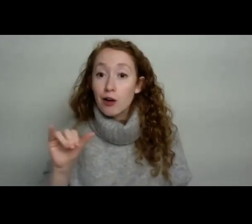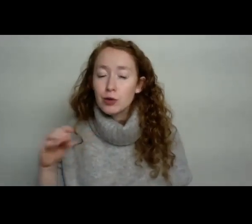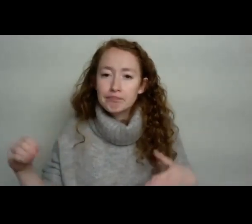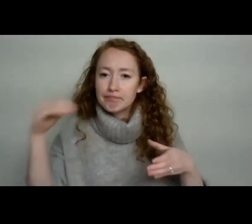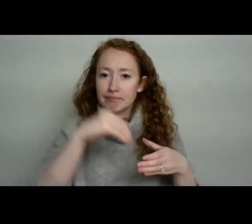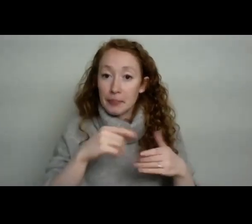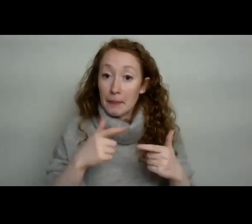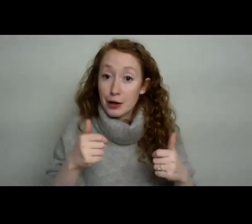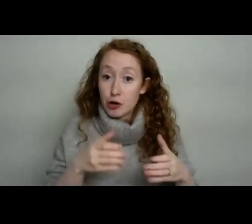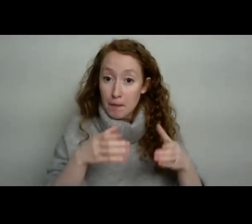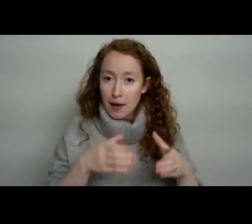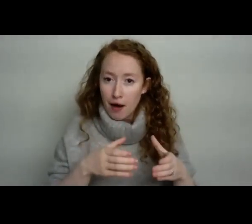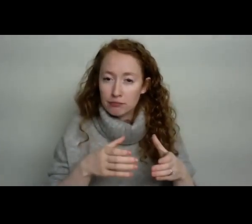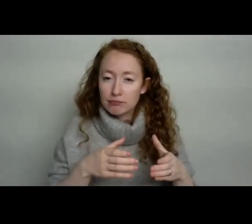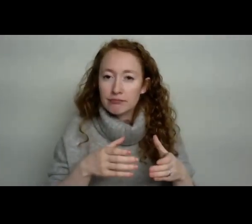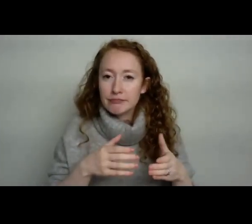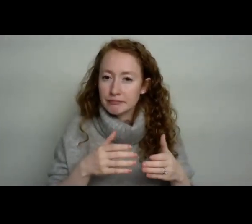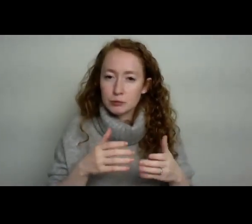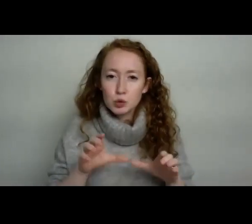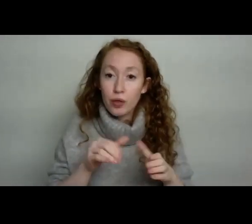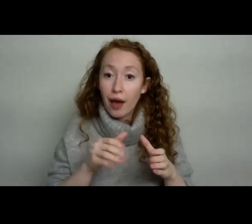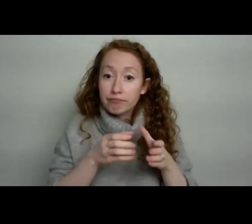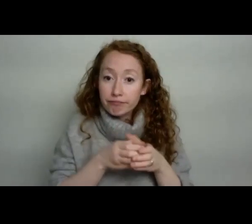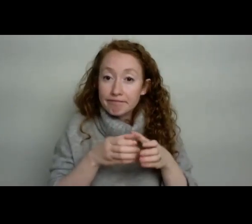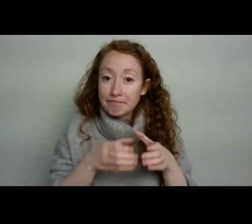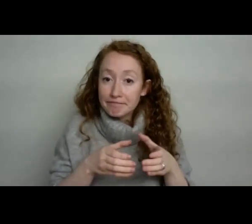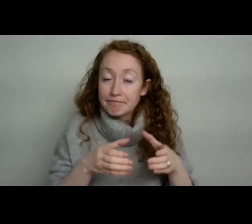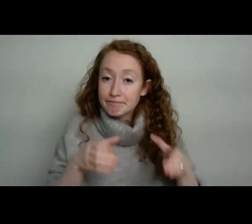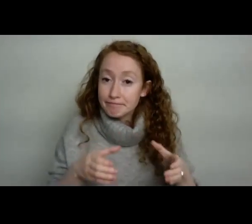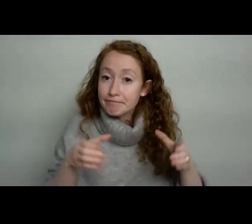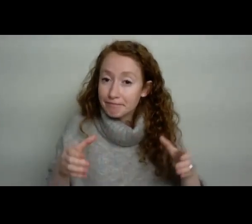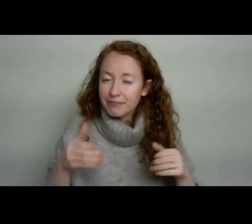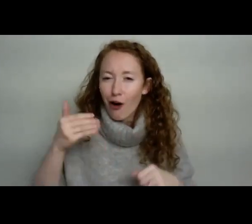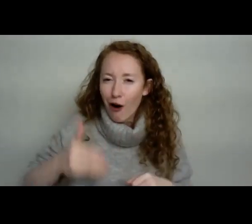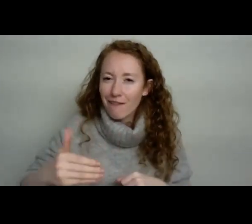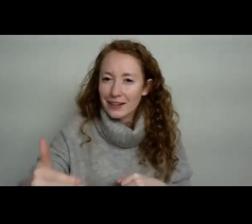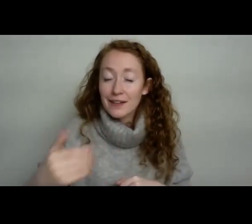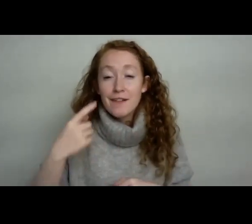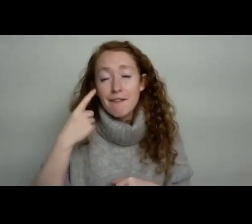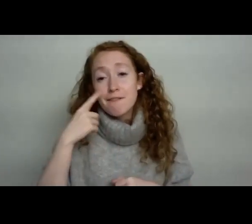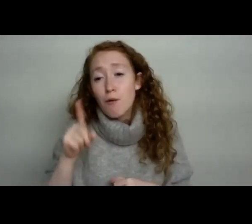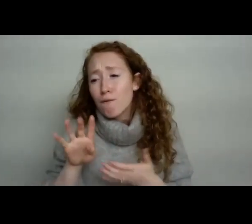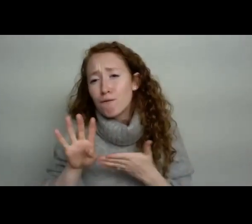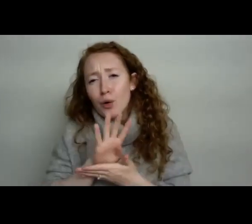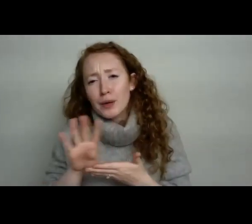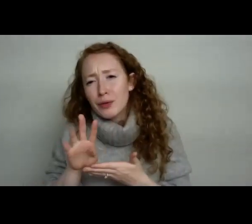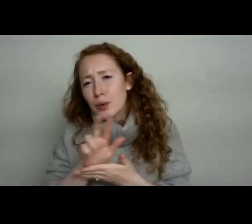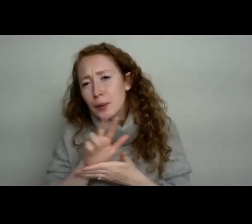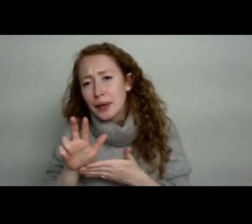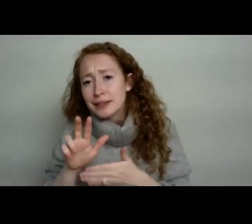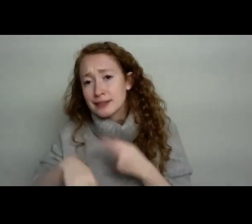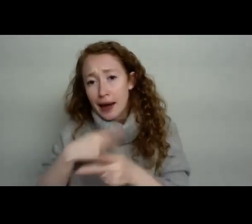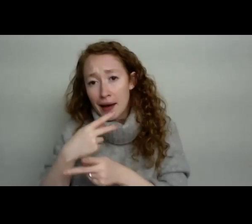often, which it's true for a lot of these 3-4 week old annual seedlings, you don't need to pot them up. But as a general